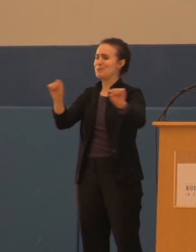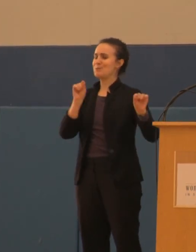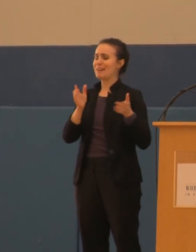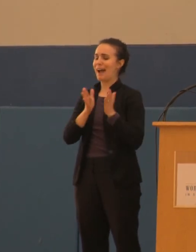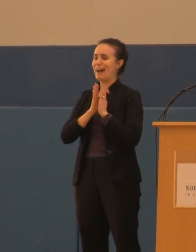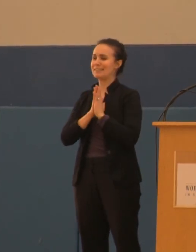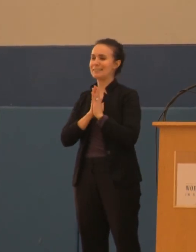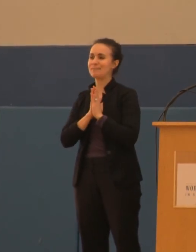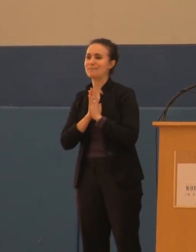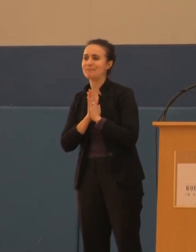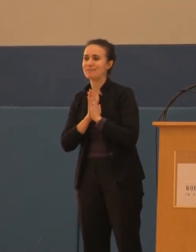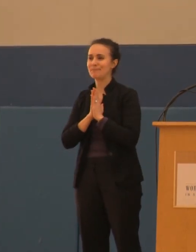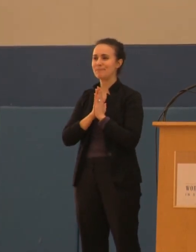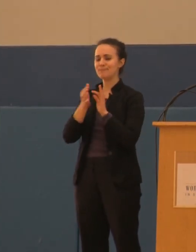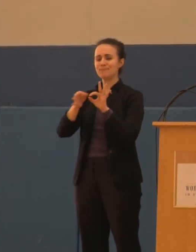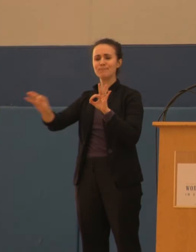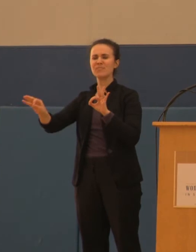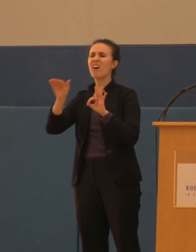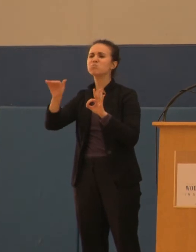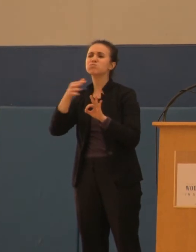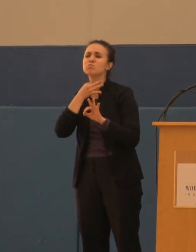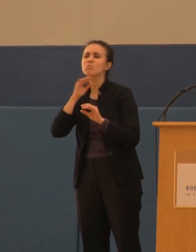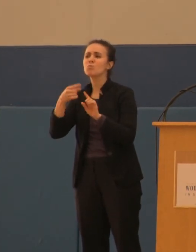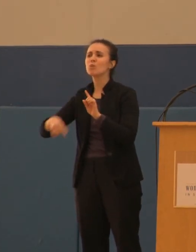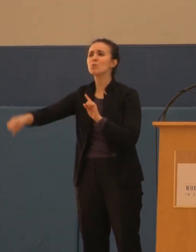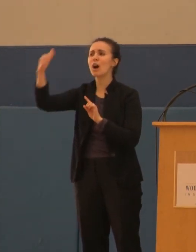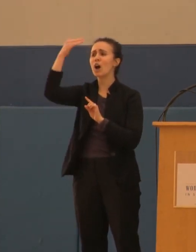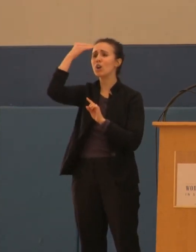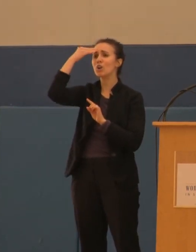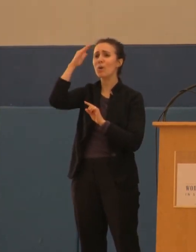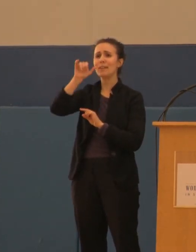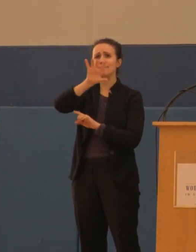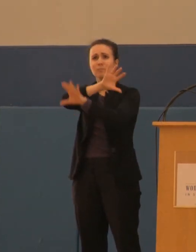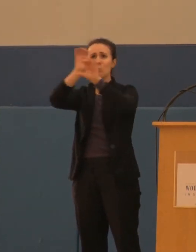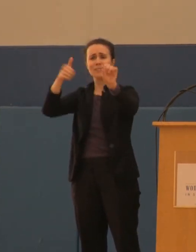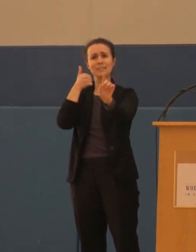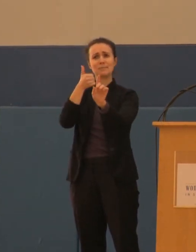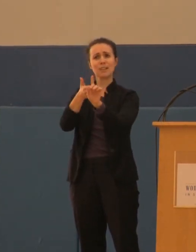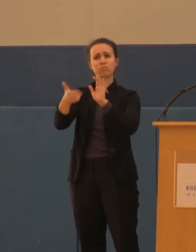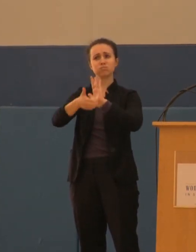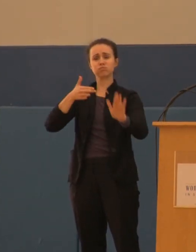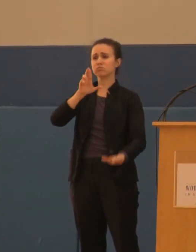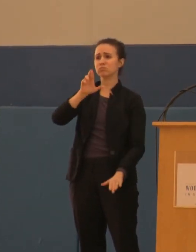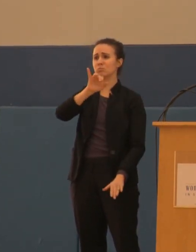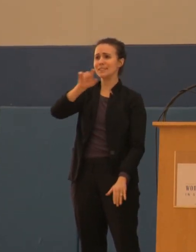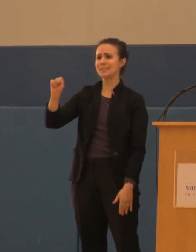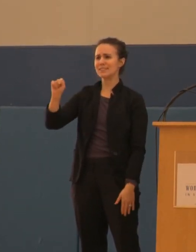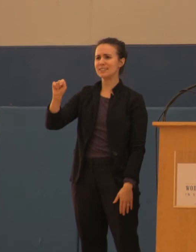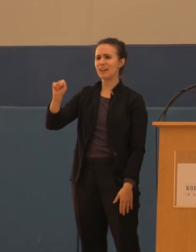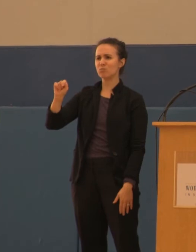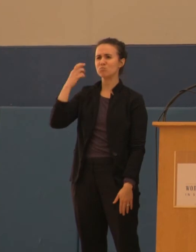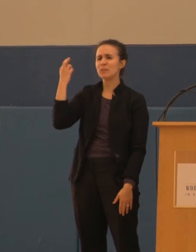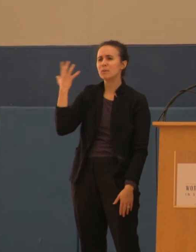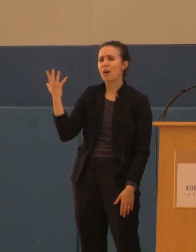facetiously, when did you know that 45 was a racist? Was it